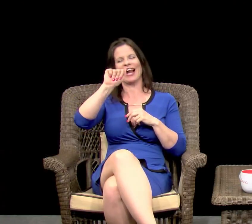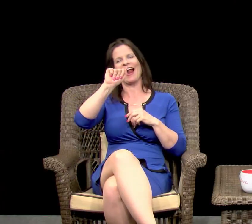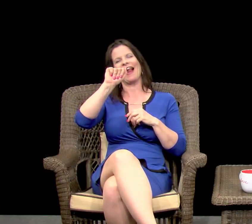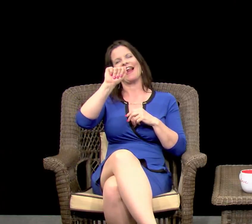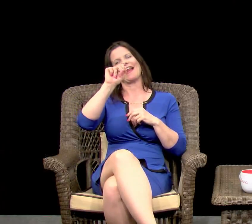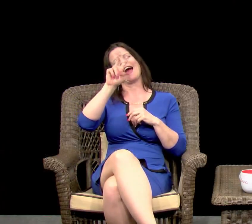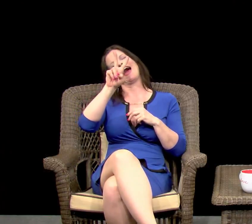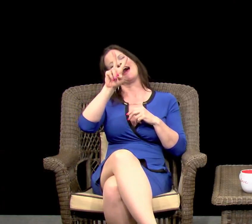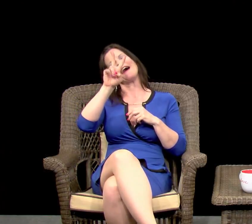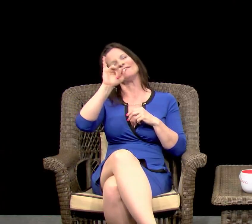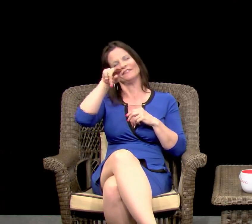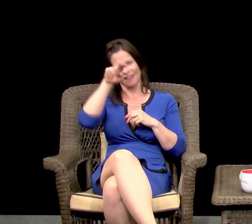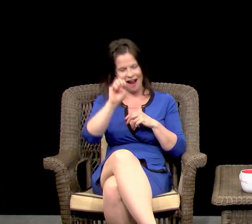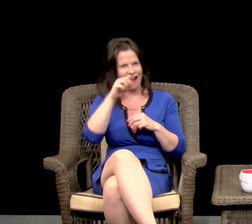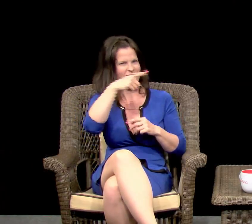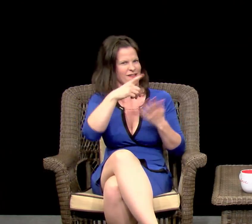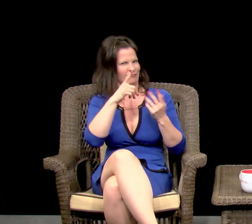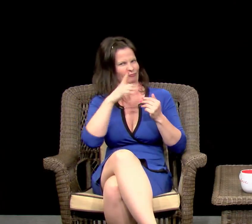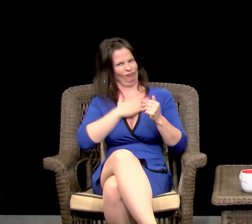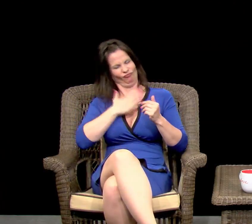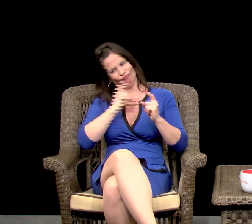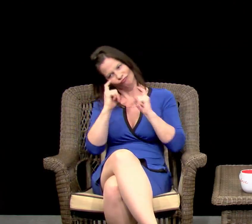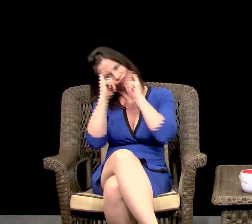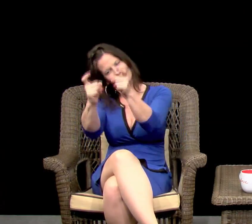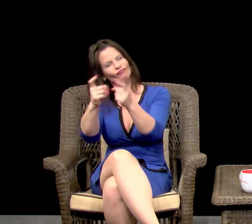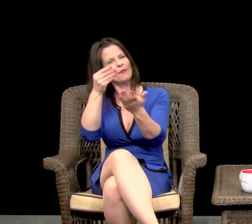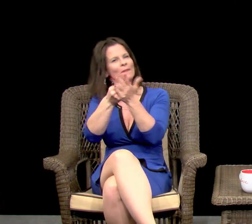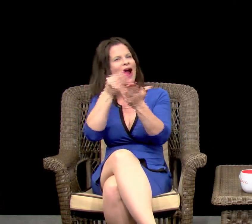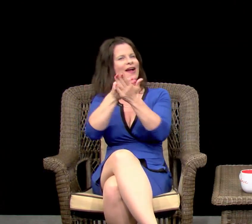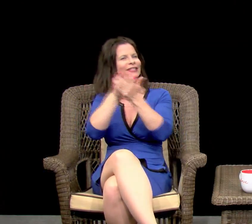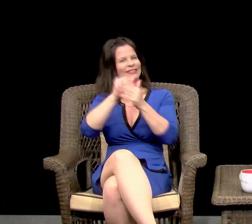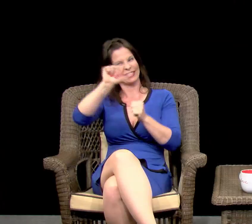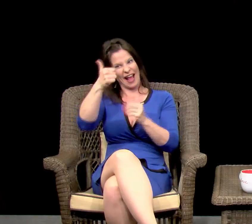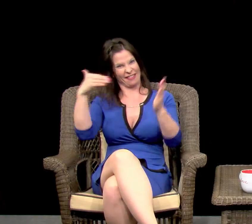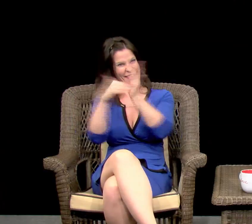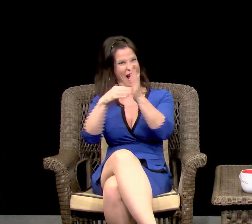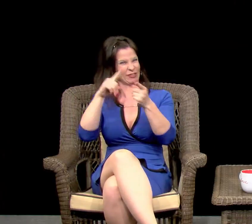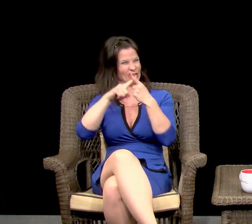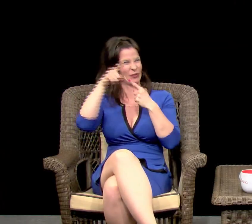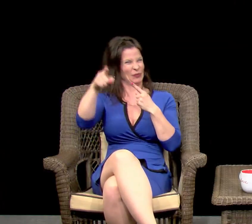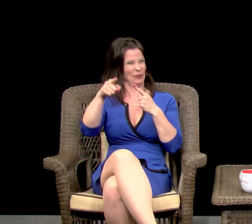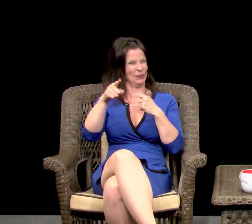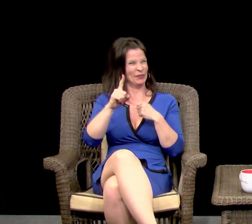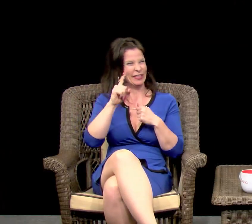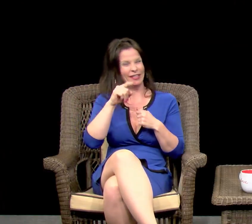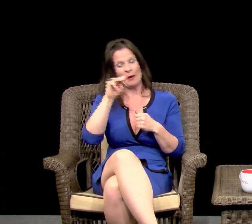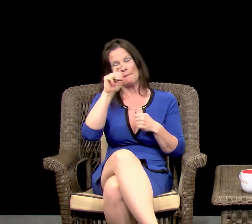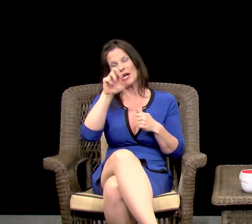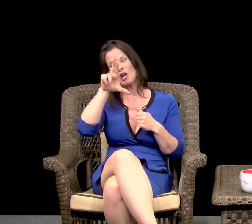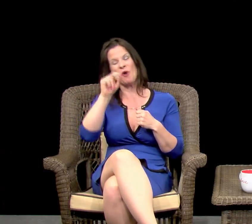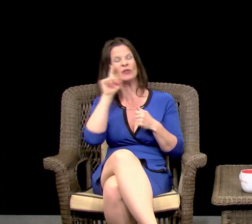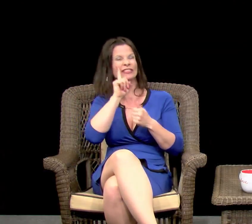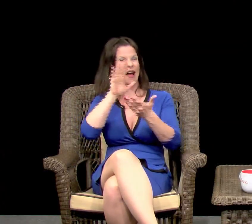Zach Lavine. And he donated money. He donated